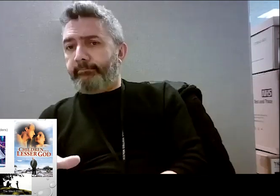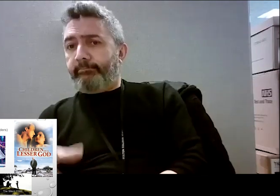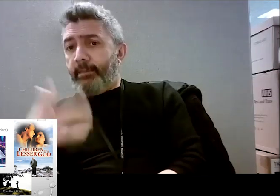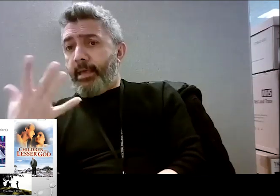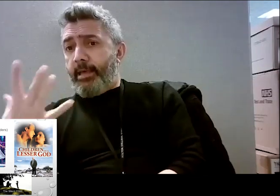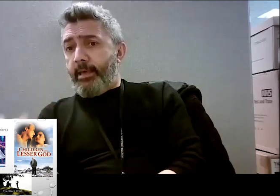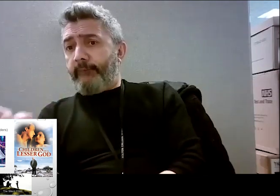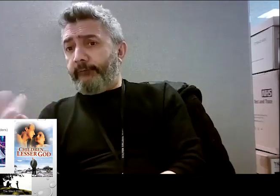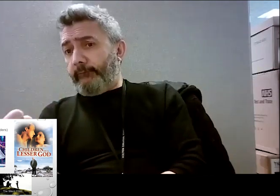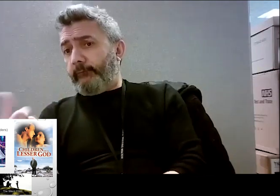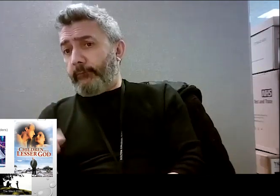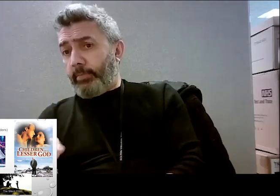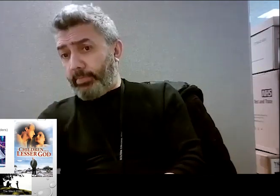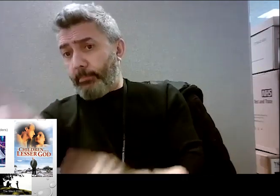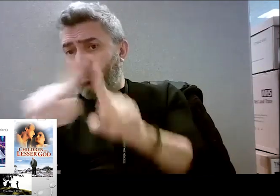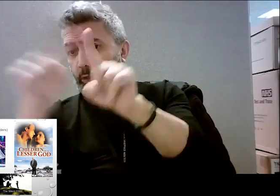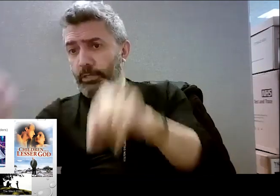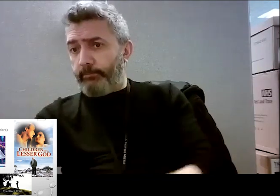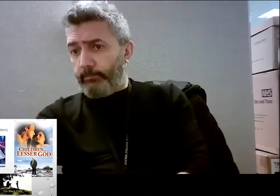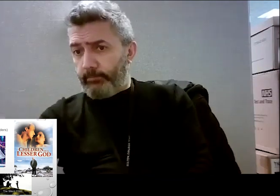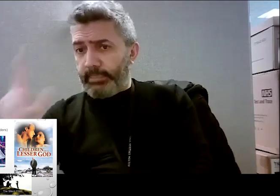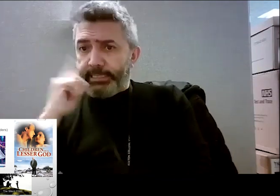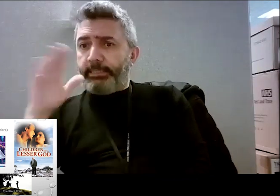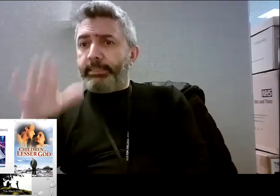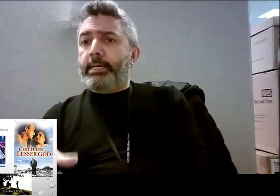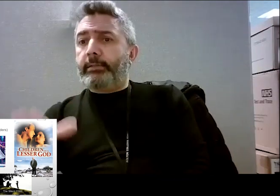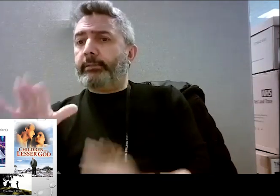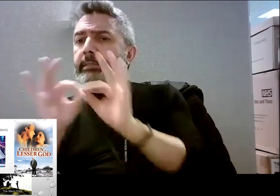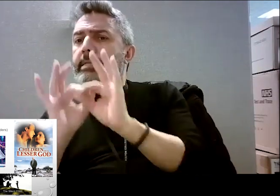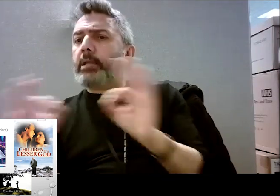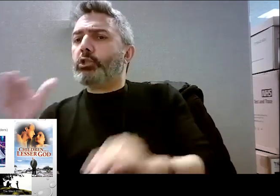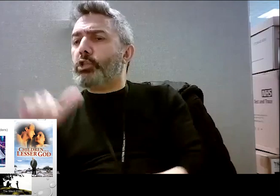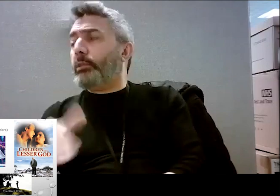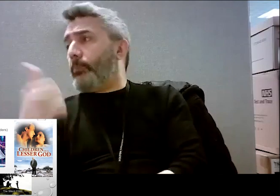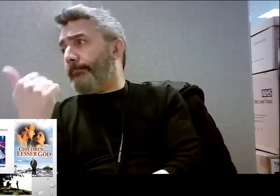Okay, so we've got quite a few recently. We've had a few